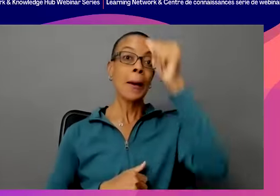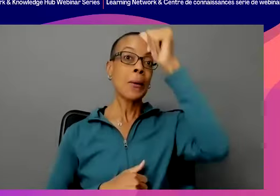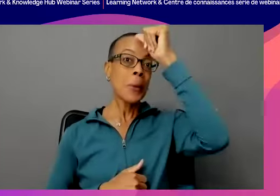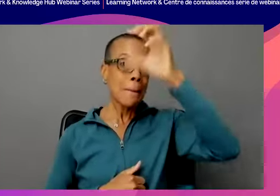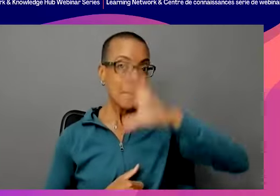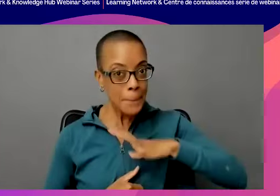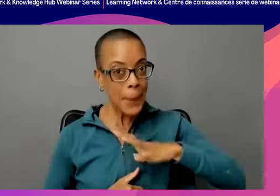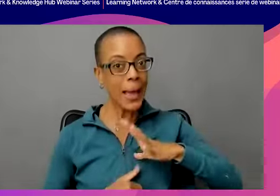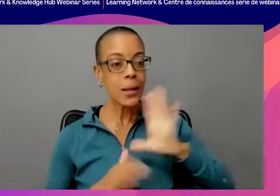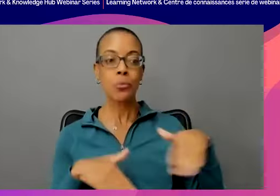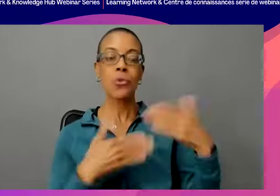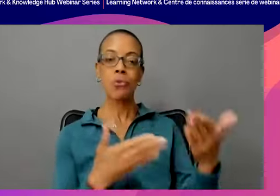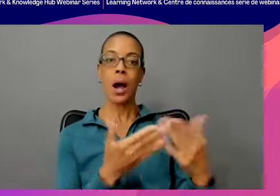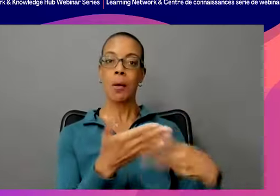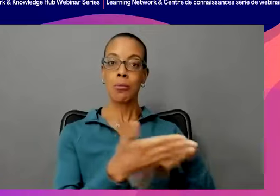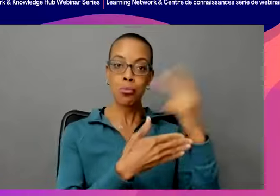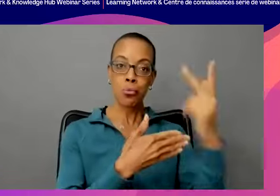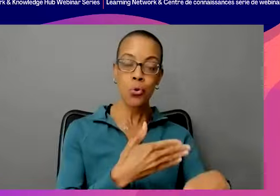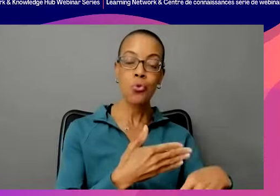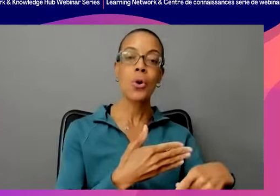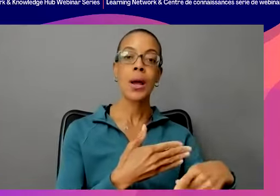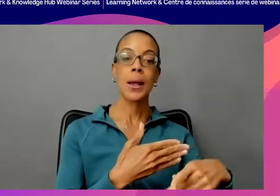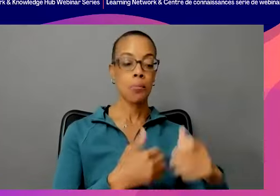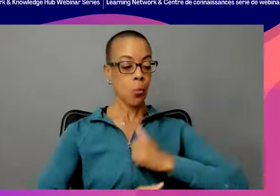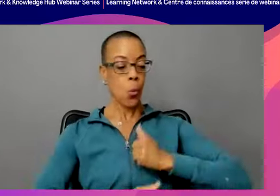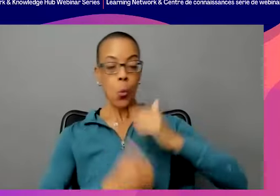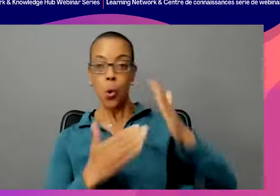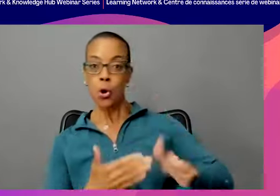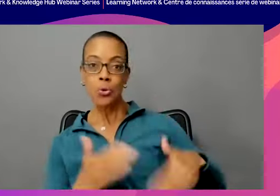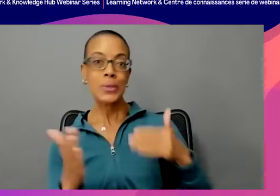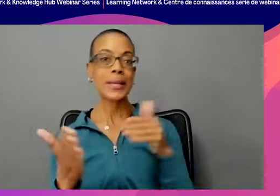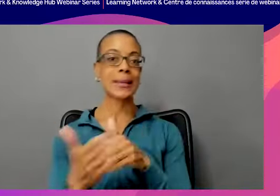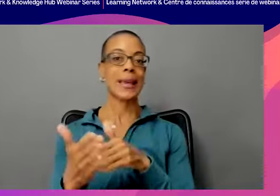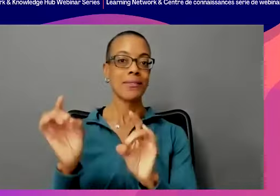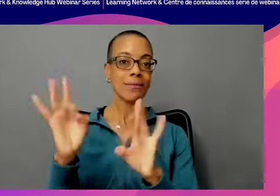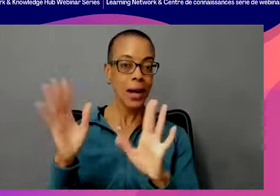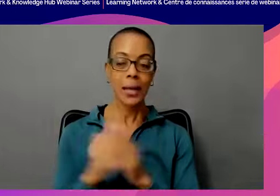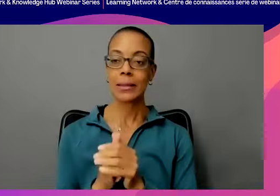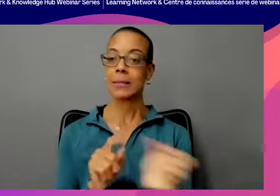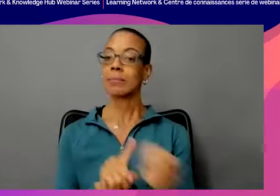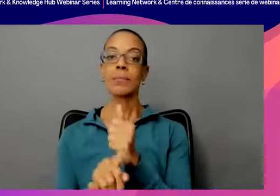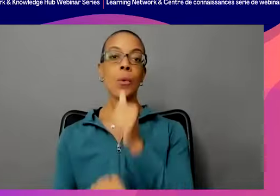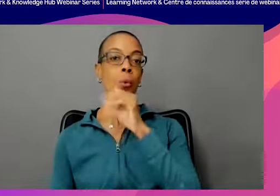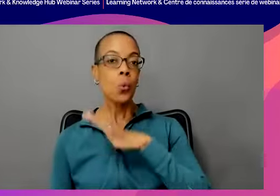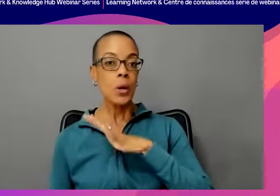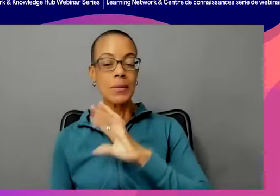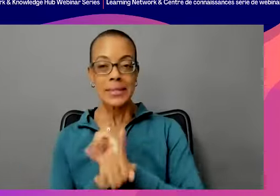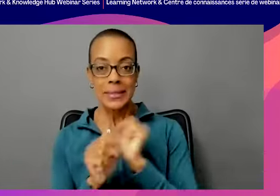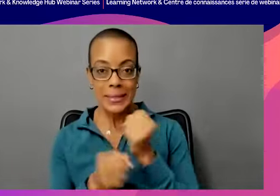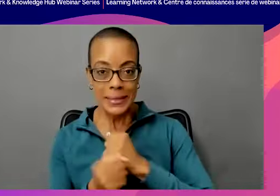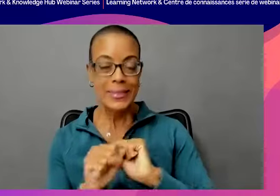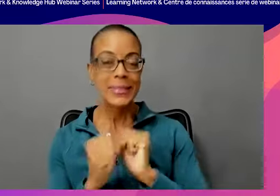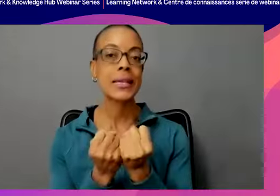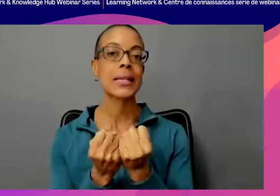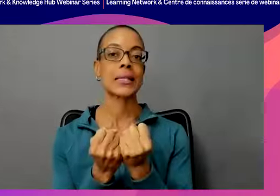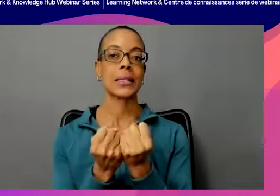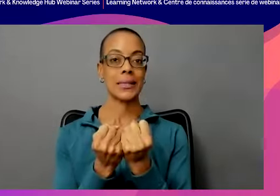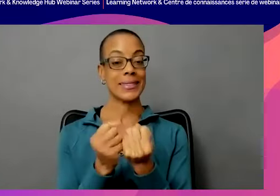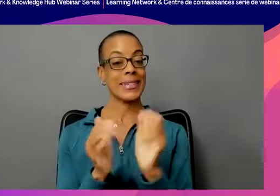as Warriors Against Violence, Battered Woman Society, WAVA. So these are programs